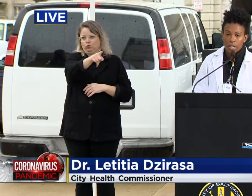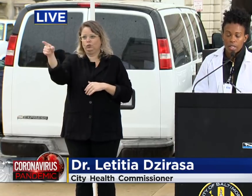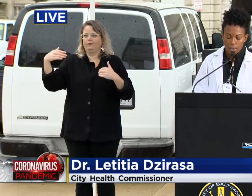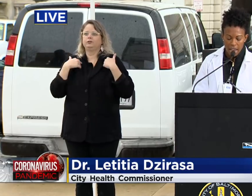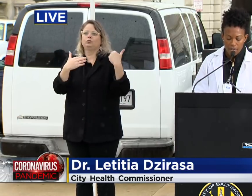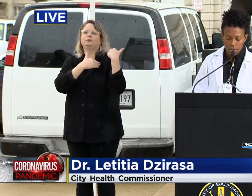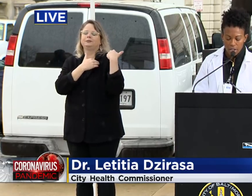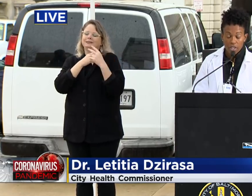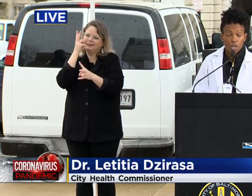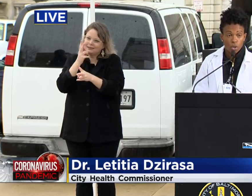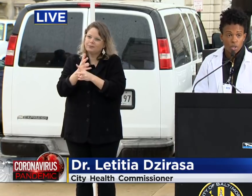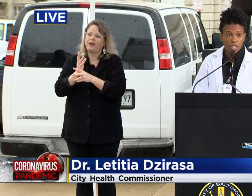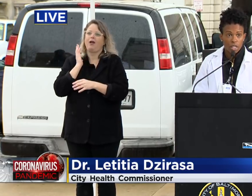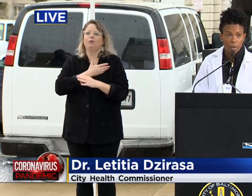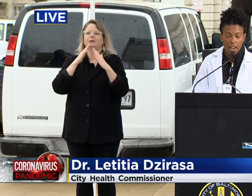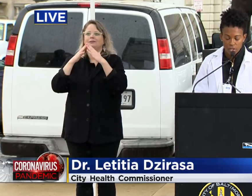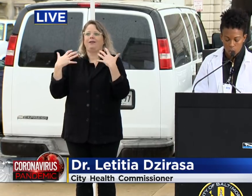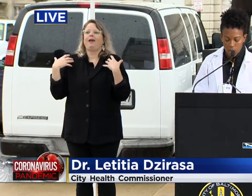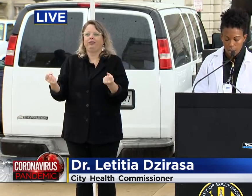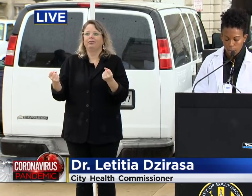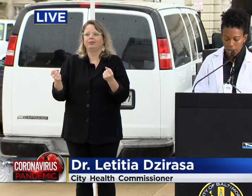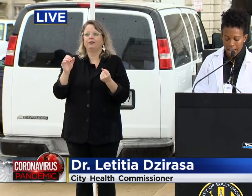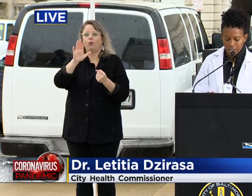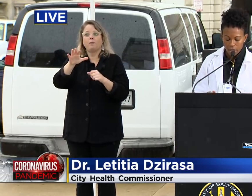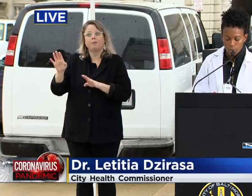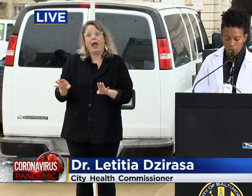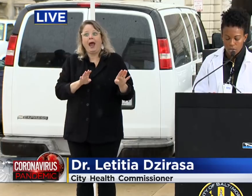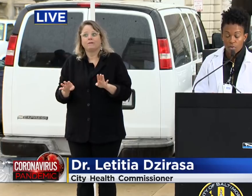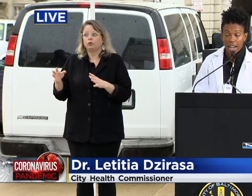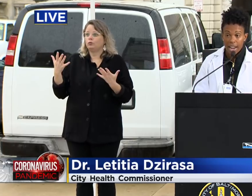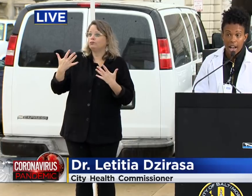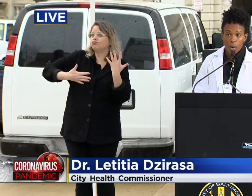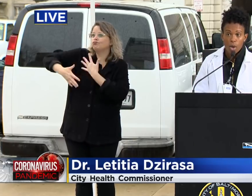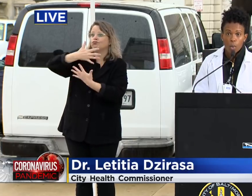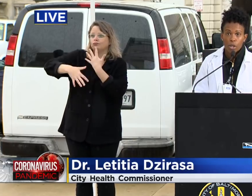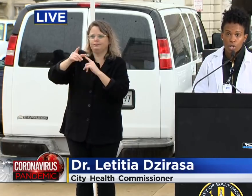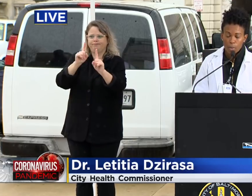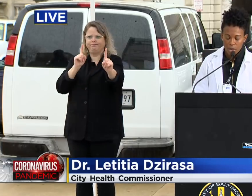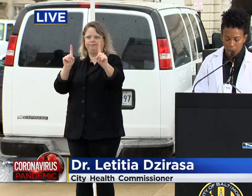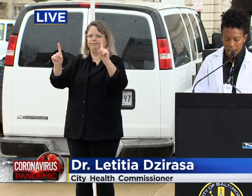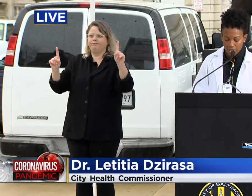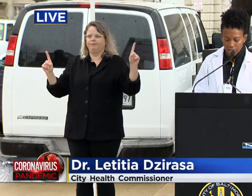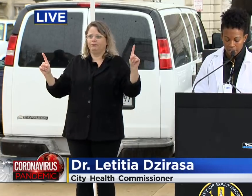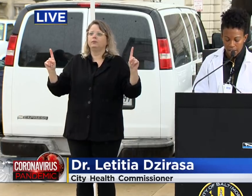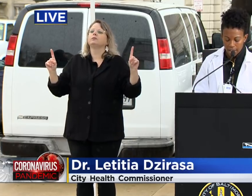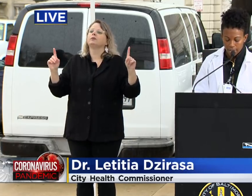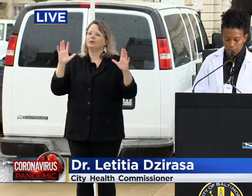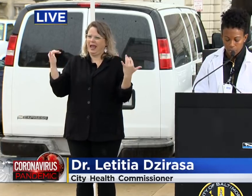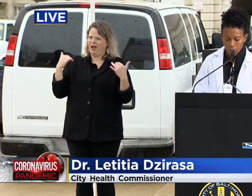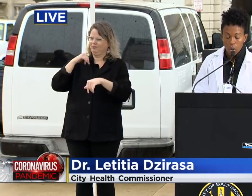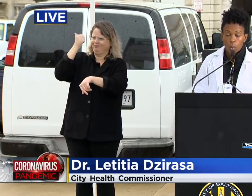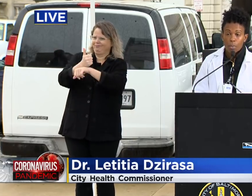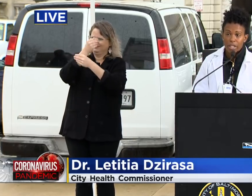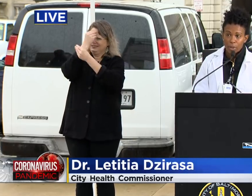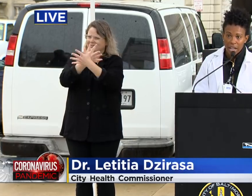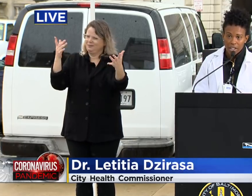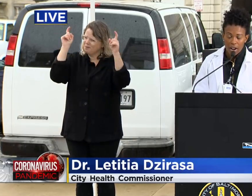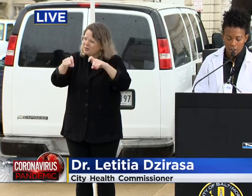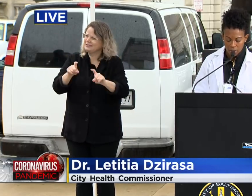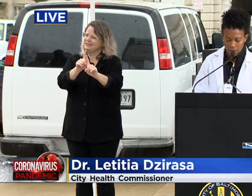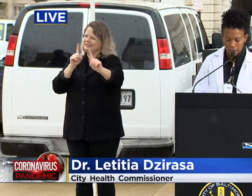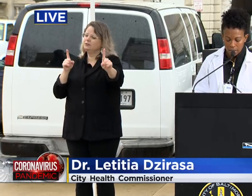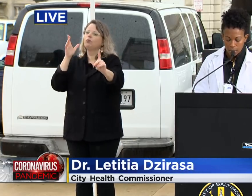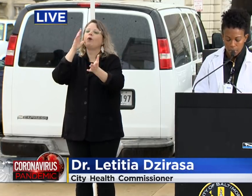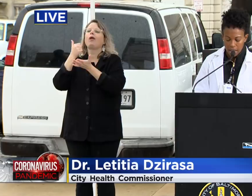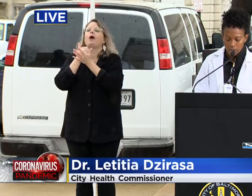social distancing behaviors and the social distancing behaviors that we implement as a community right now will determine the path that this takes. We must protect